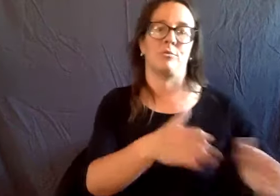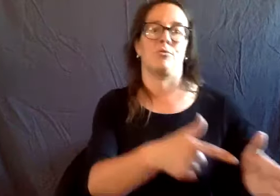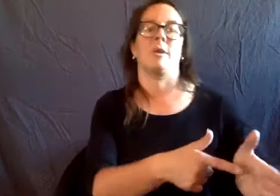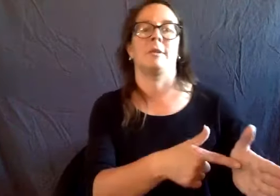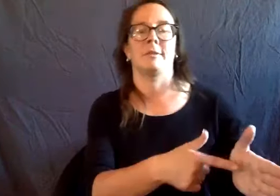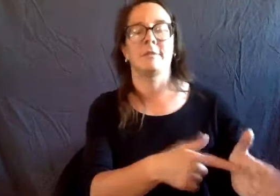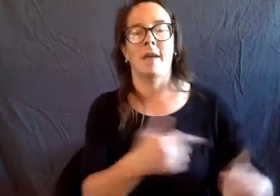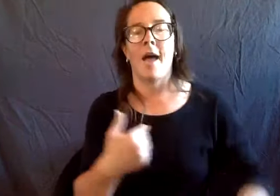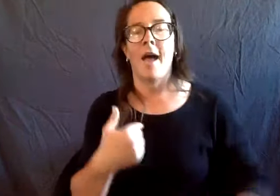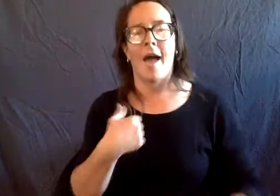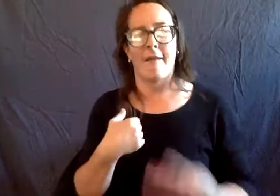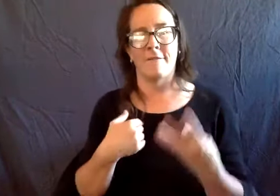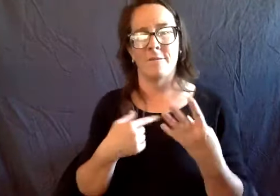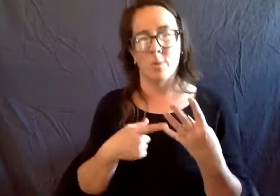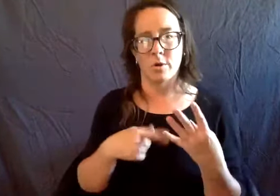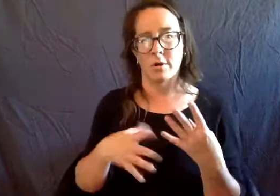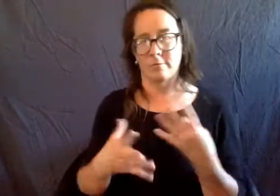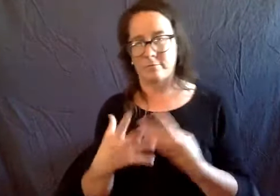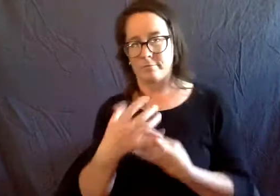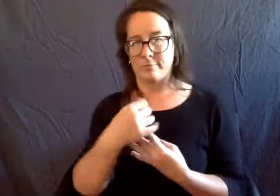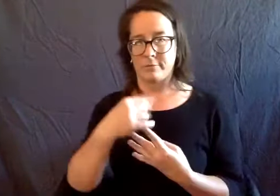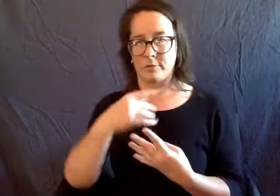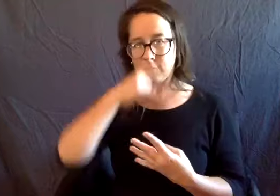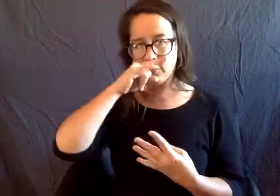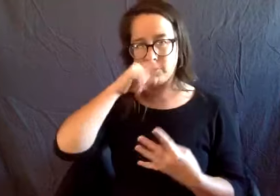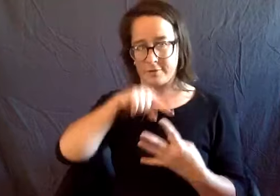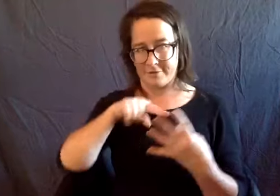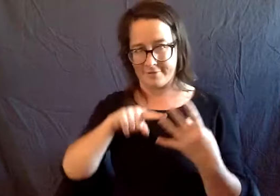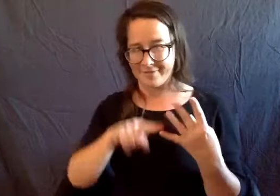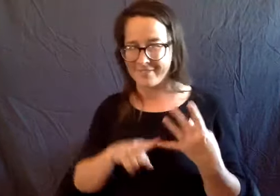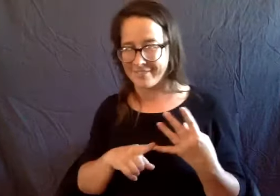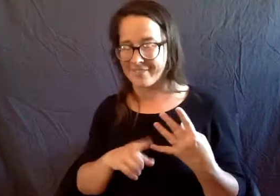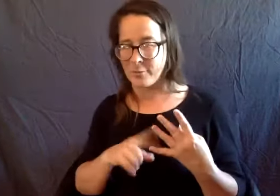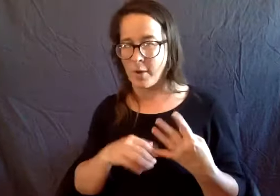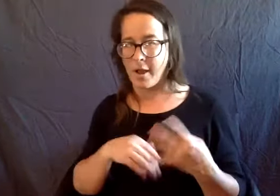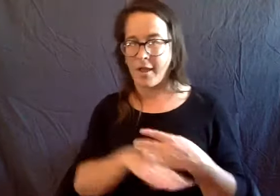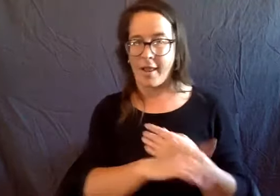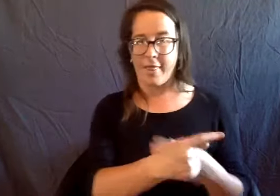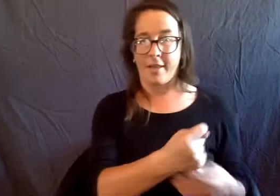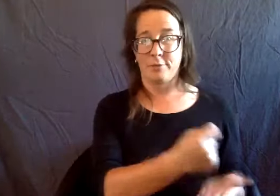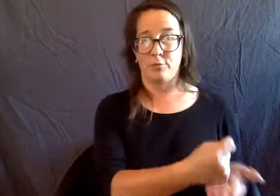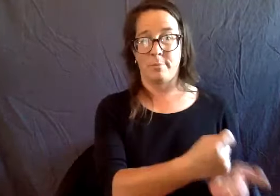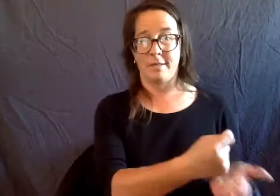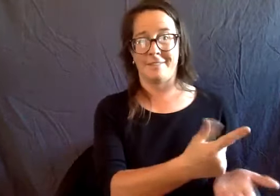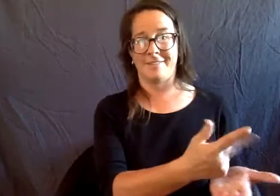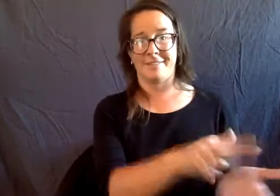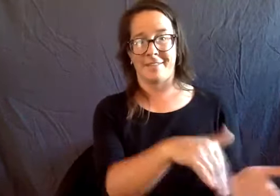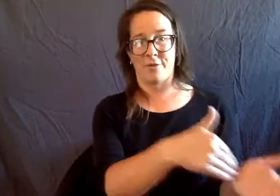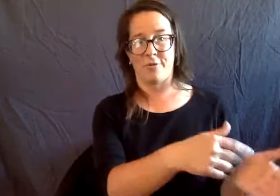of it. I had 4 children in all. And when I got into that treatment center, and when